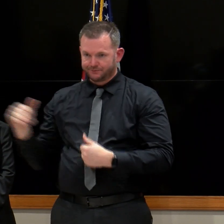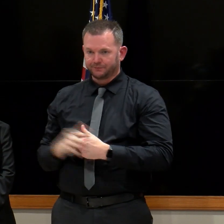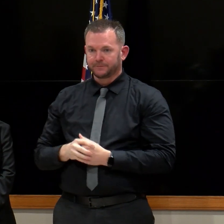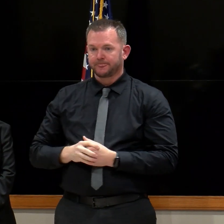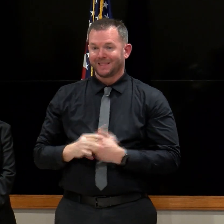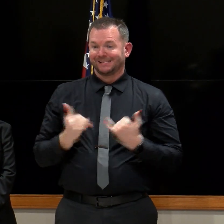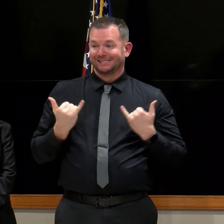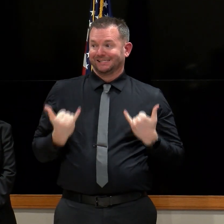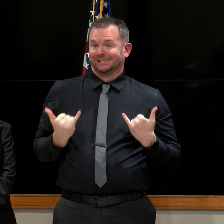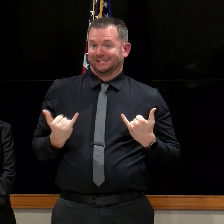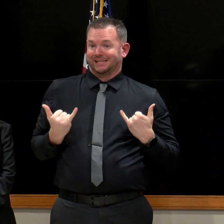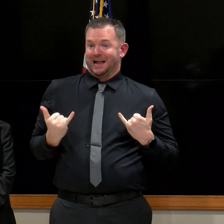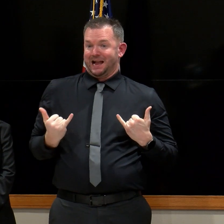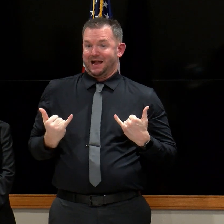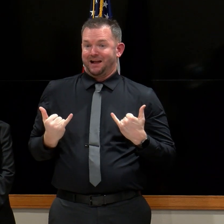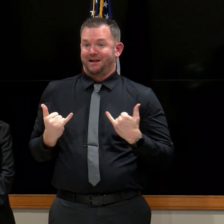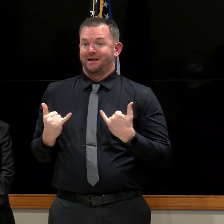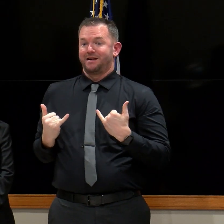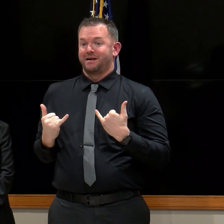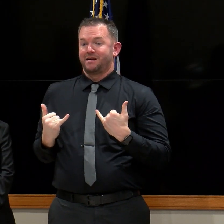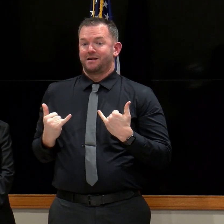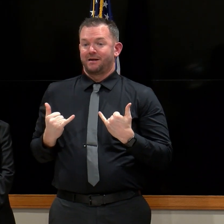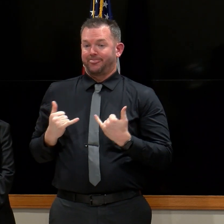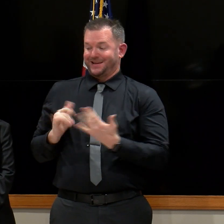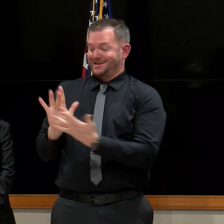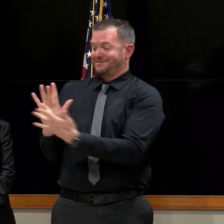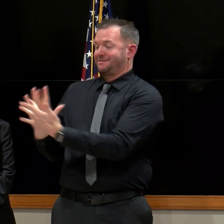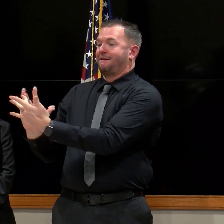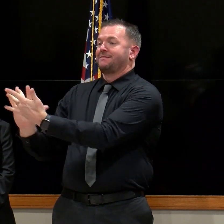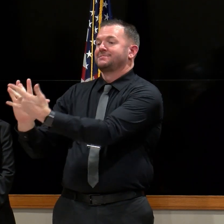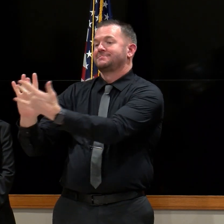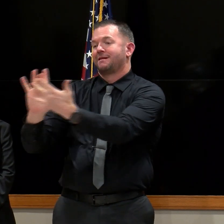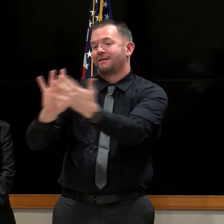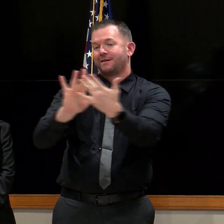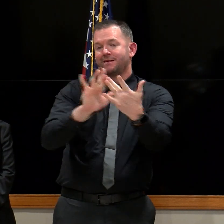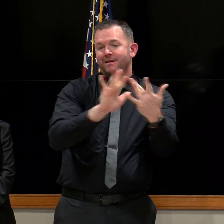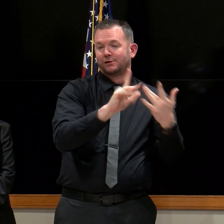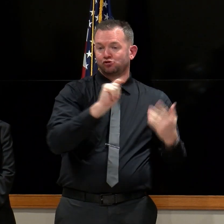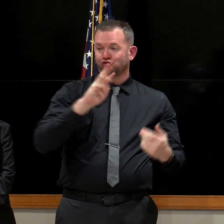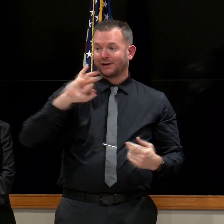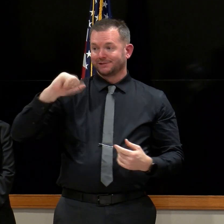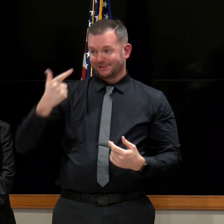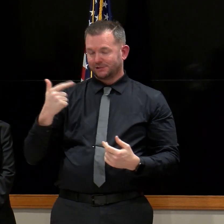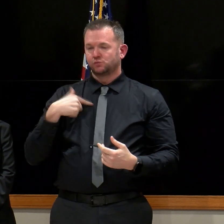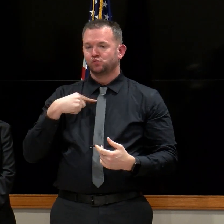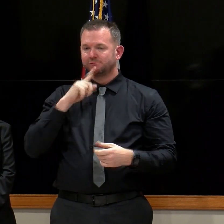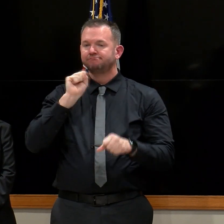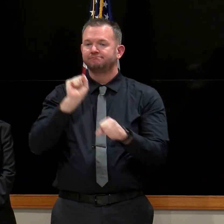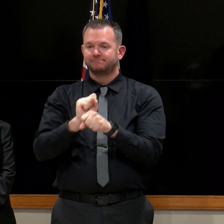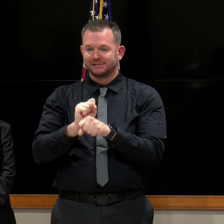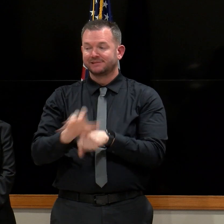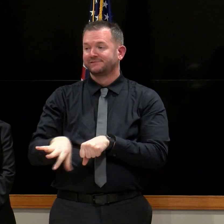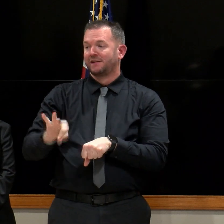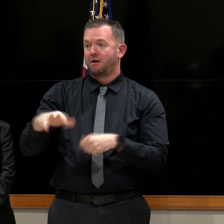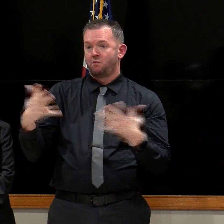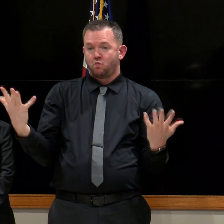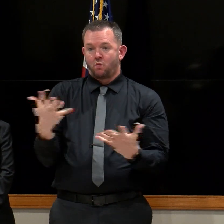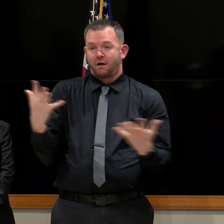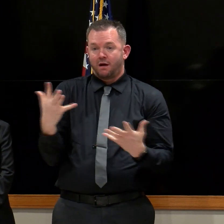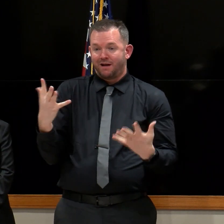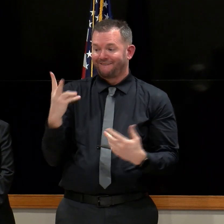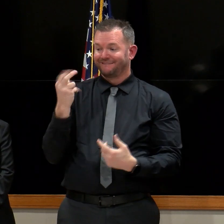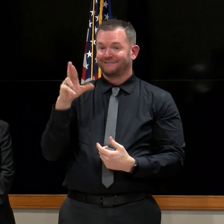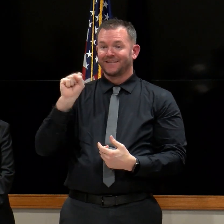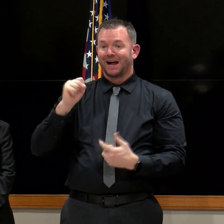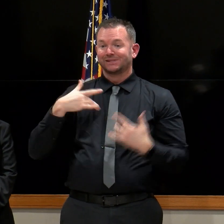tracing, what we're finding is that when there are spread of virus, it's not in what I'm going to refer to as controlled environments. And so if you